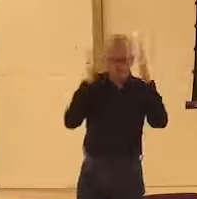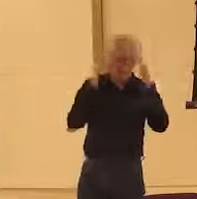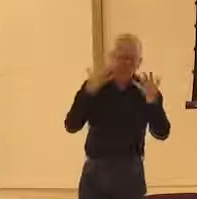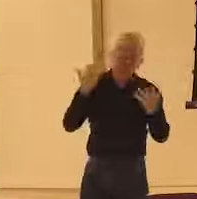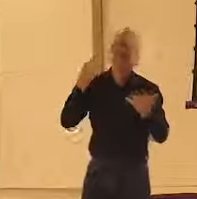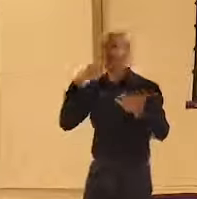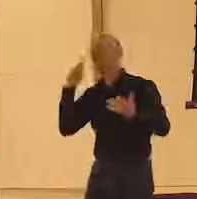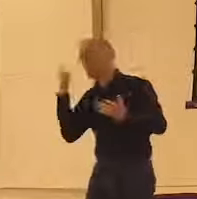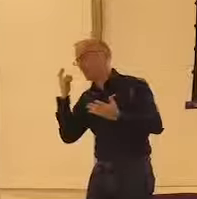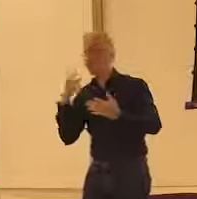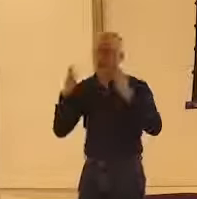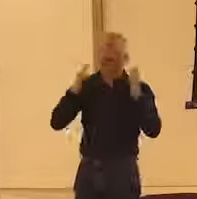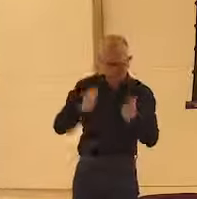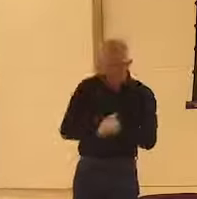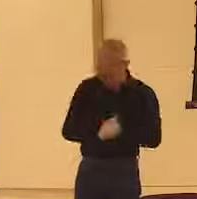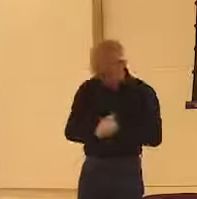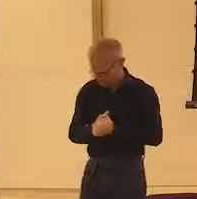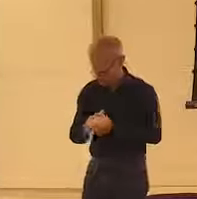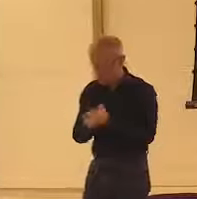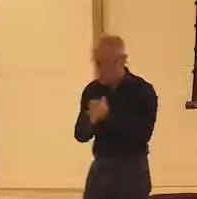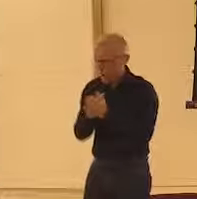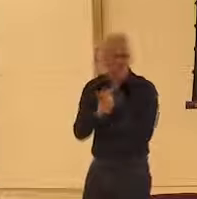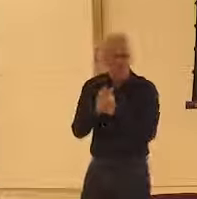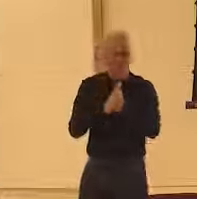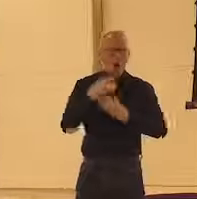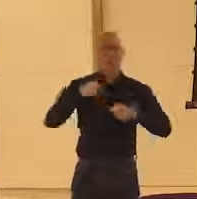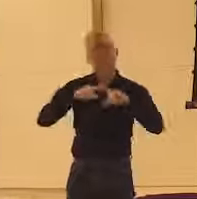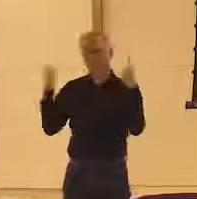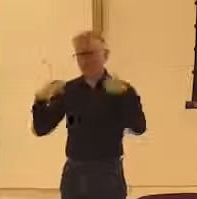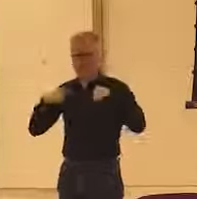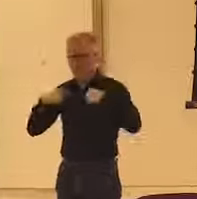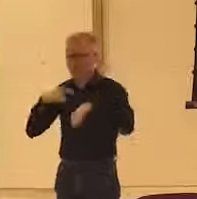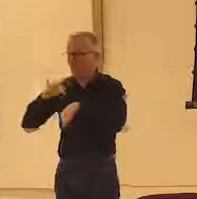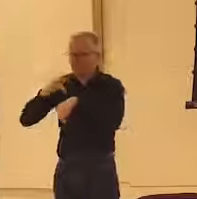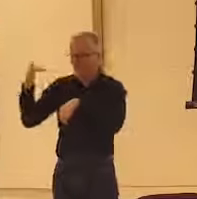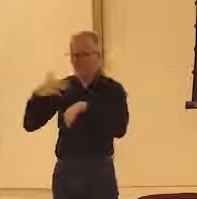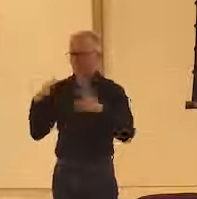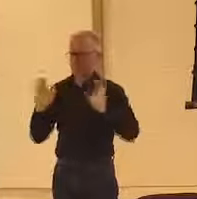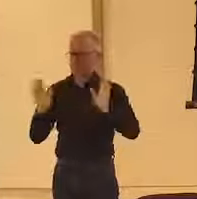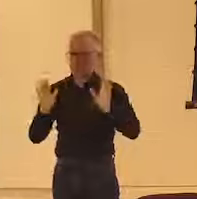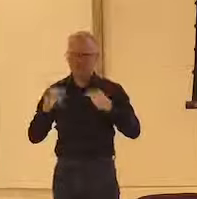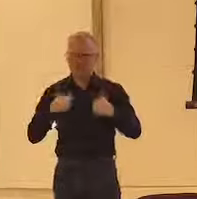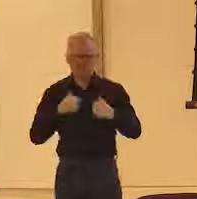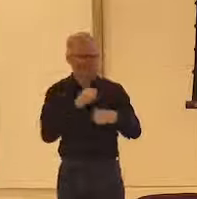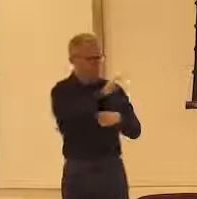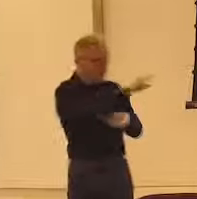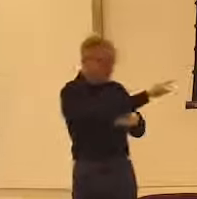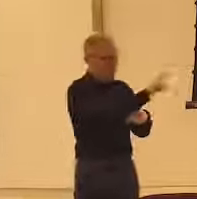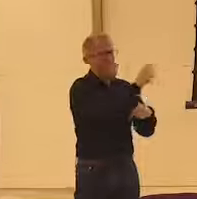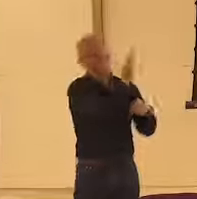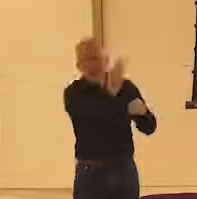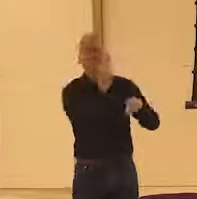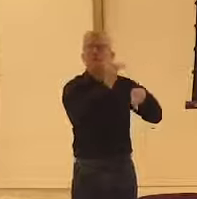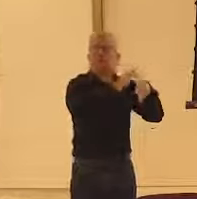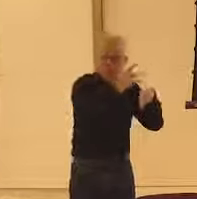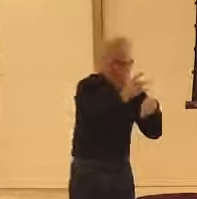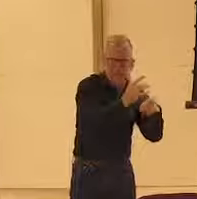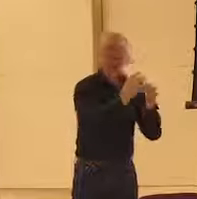I'm deaf and I have Usher. I'm not a professional, unlike everybody